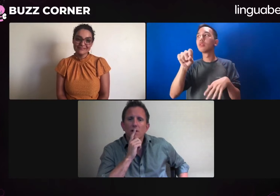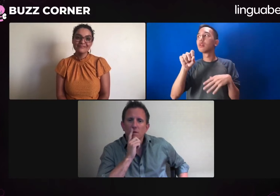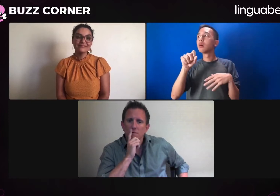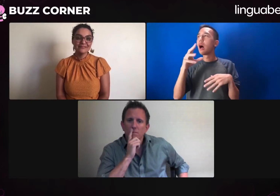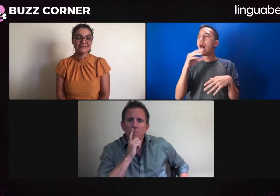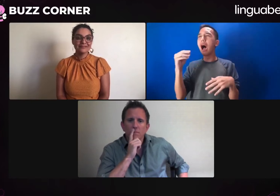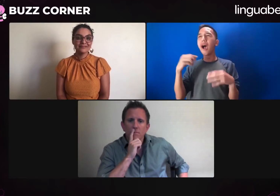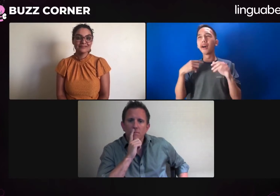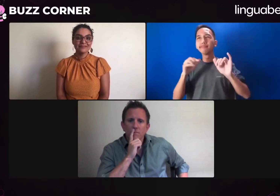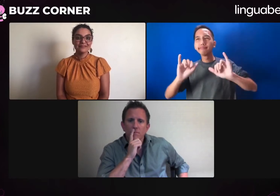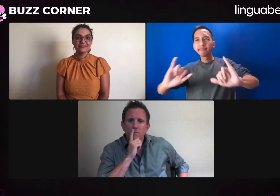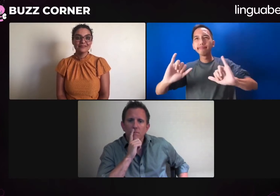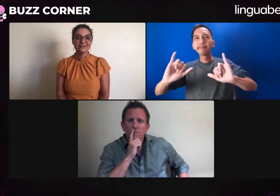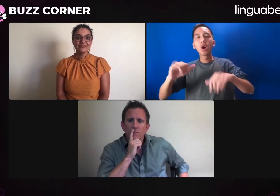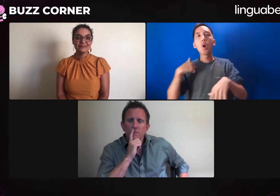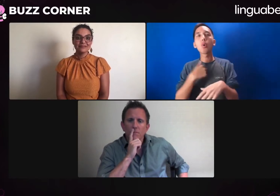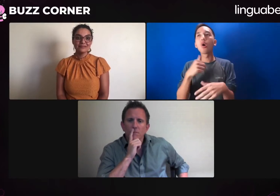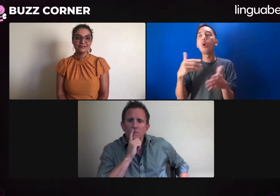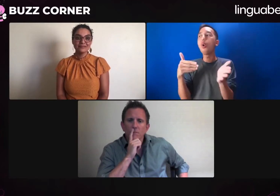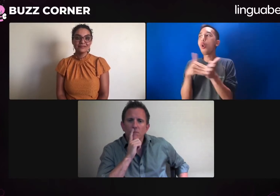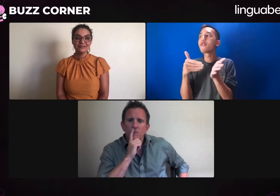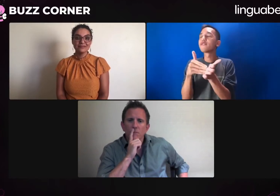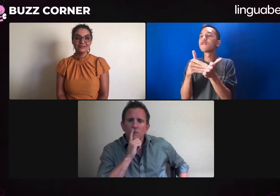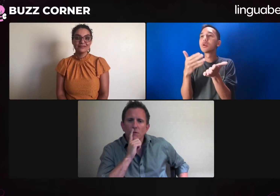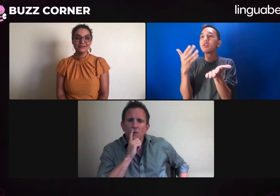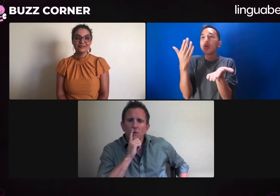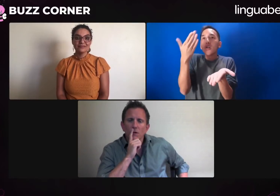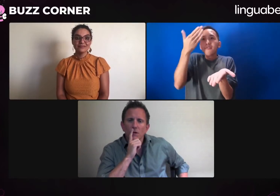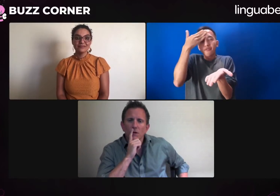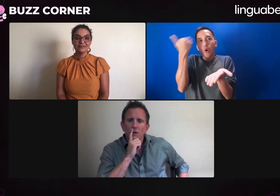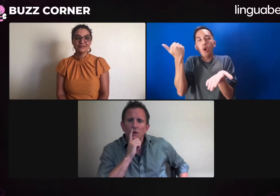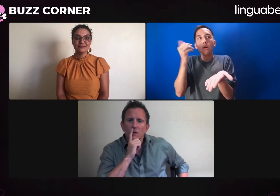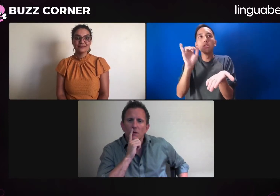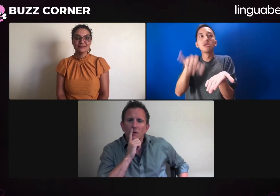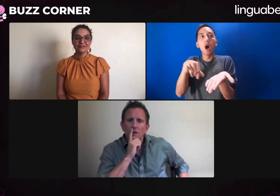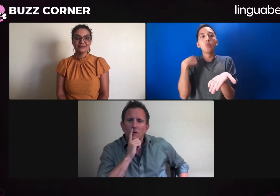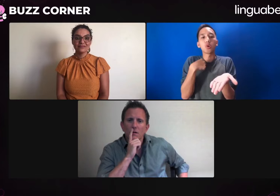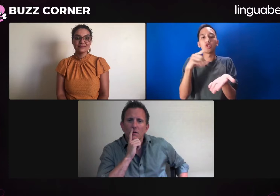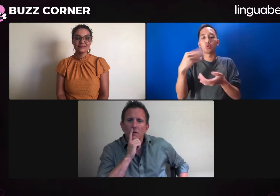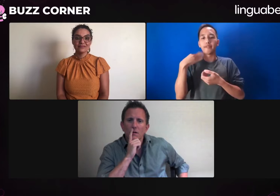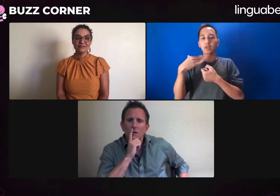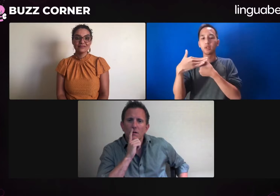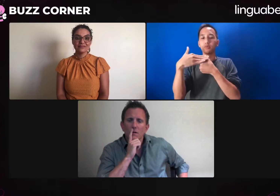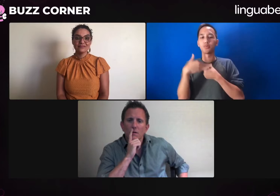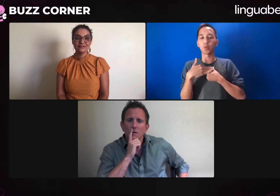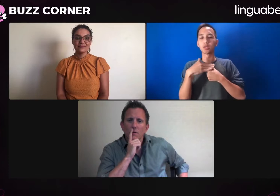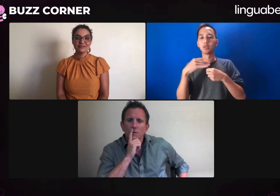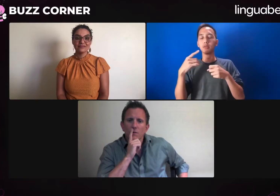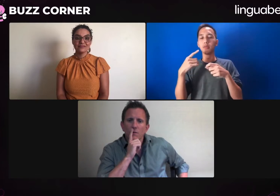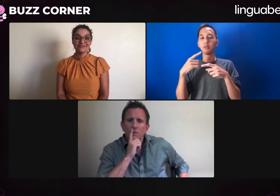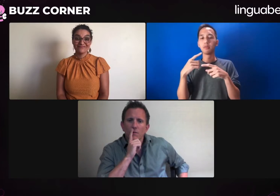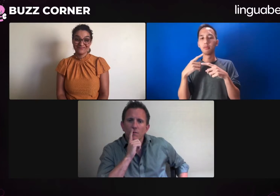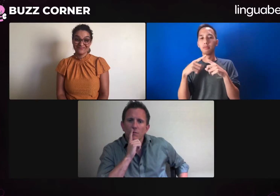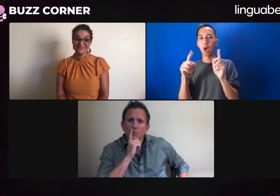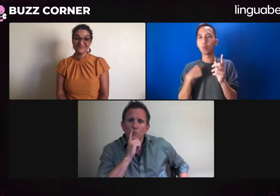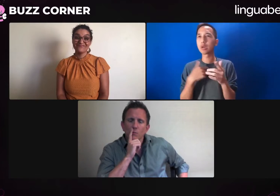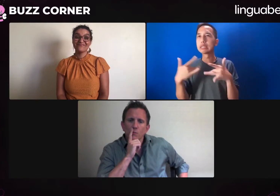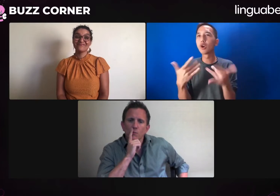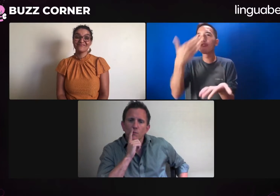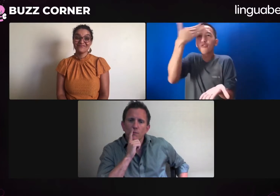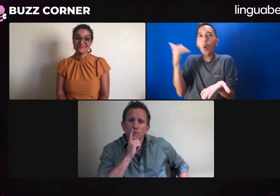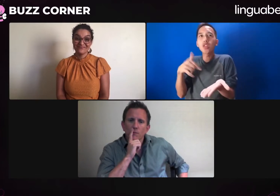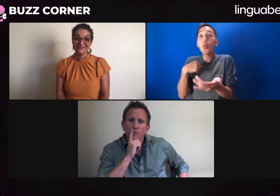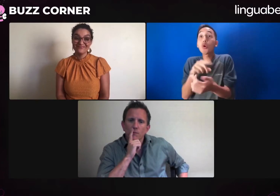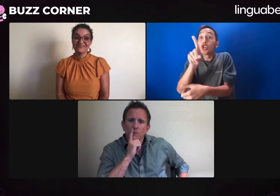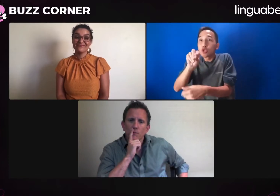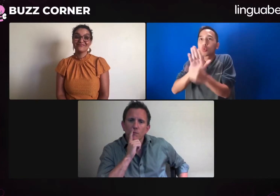many other isms that are out there, sexism as an example, but oftentimes we might forget